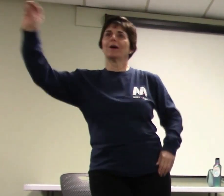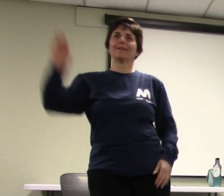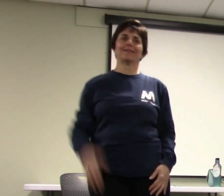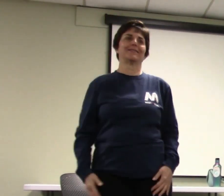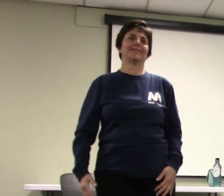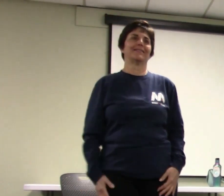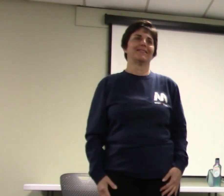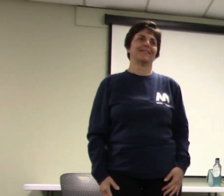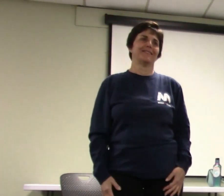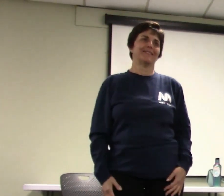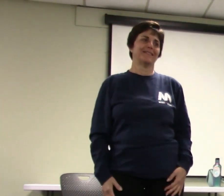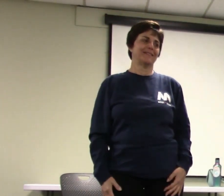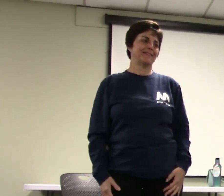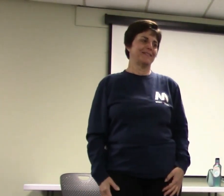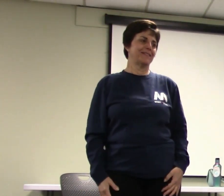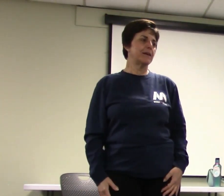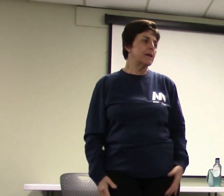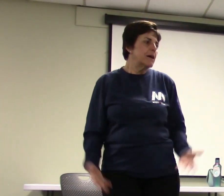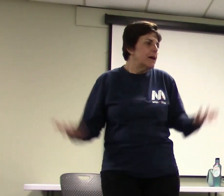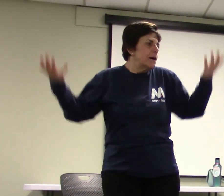moo.